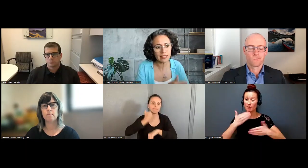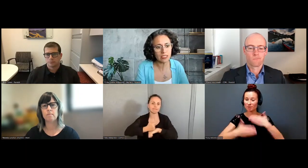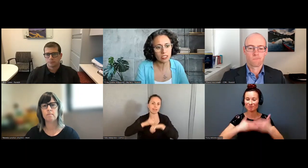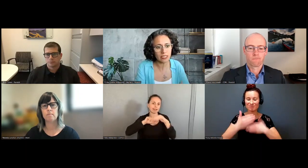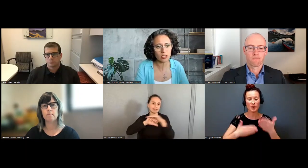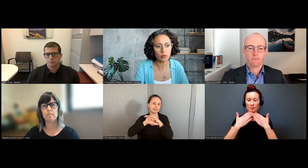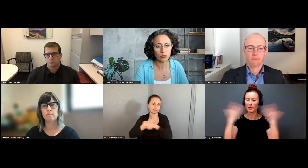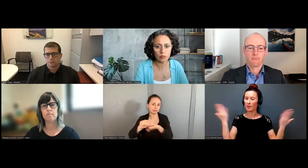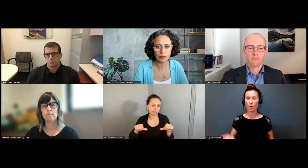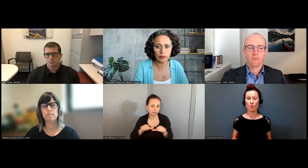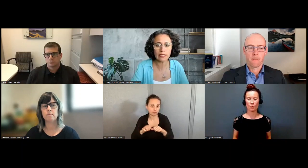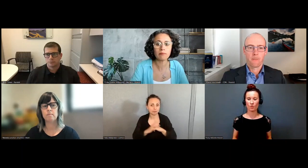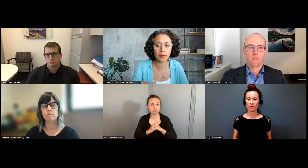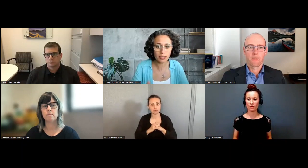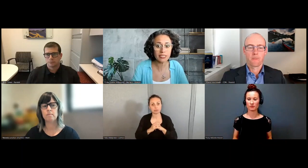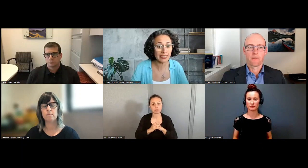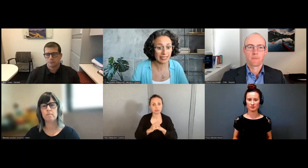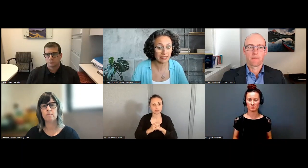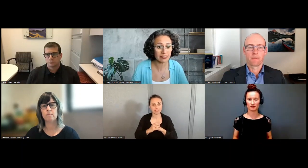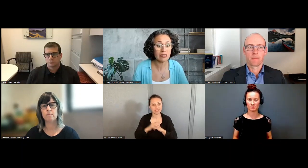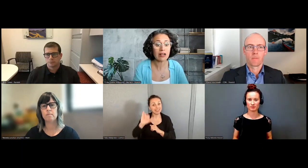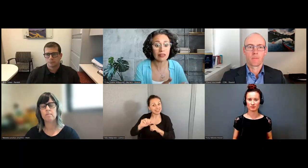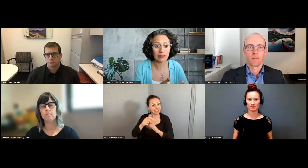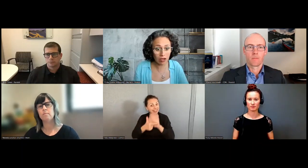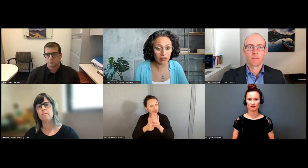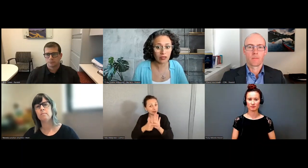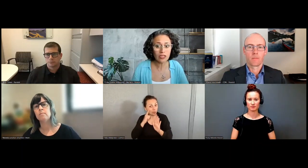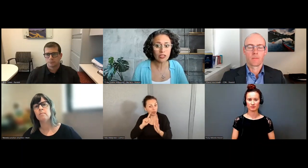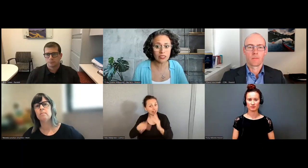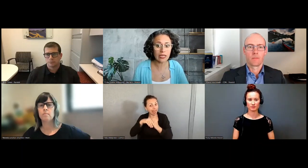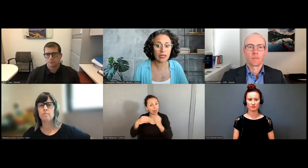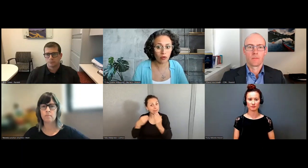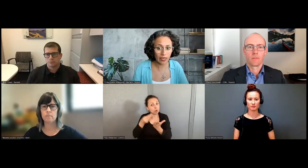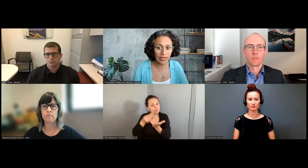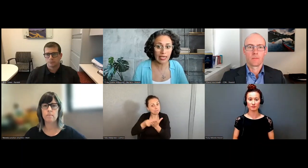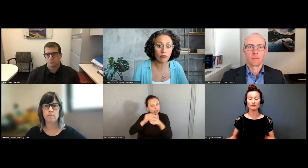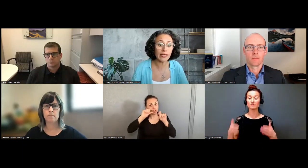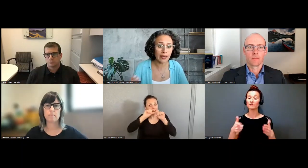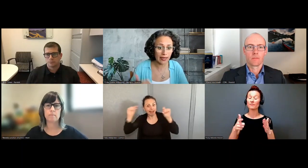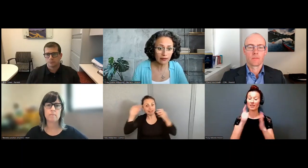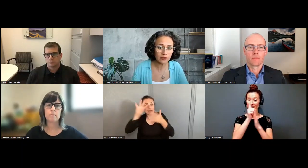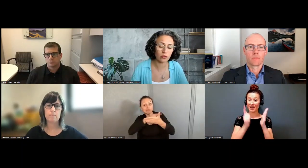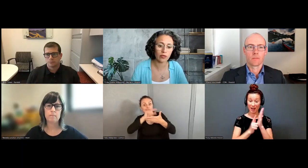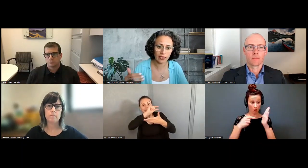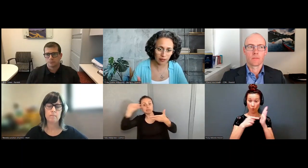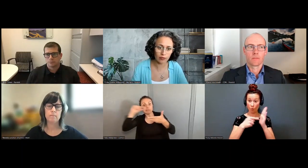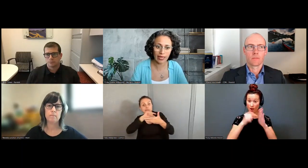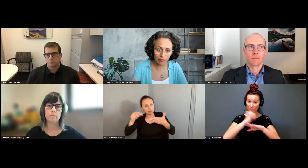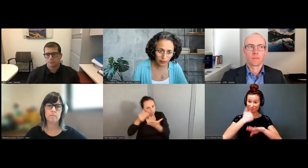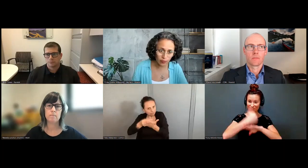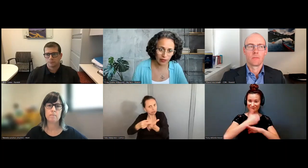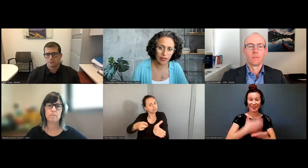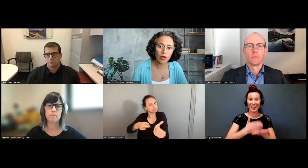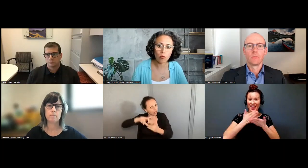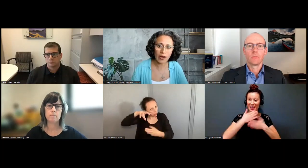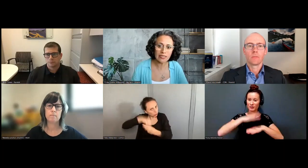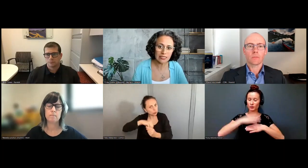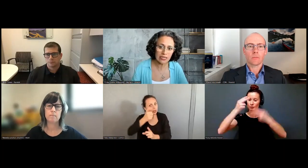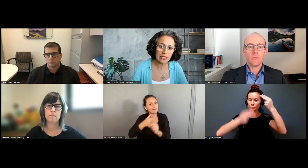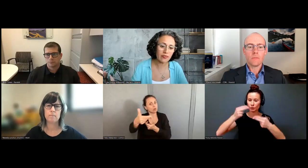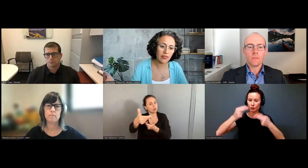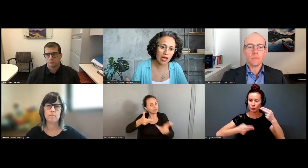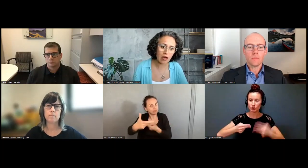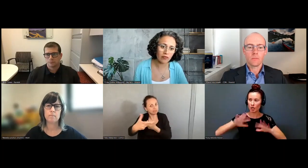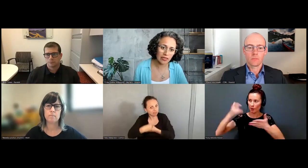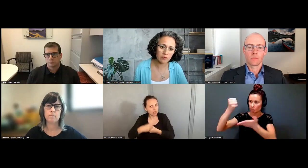Right, like we have an amendment, and that legislation will bring budget lines along to say, like, okay, if we have to include everyone, what